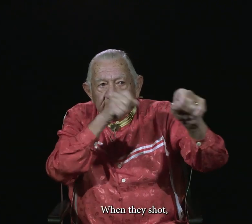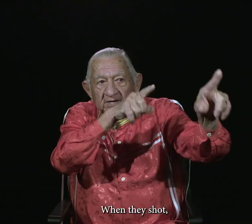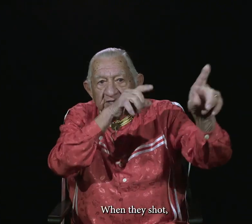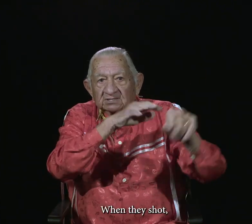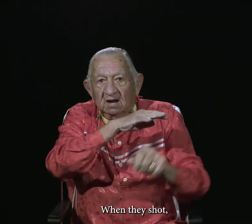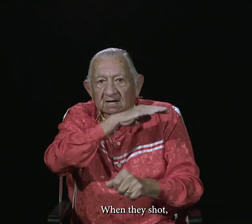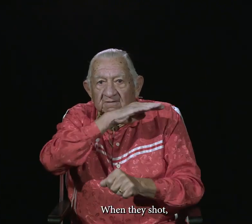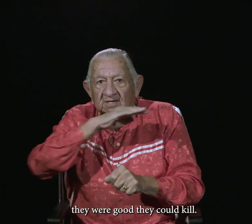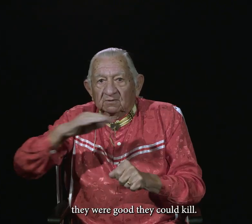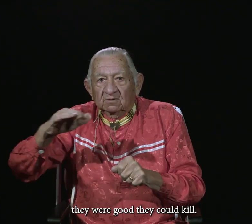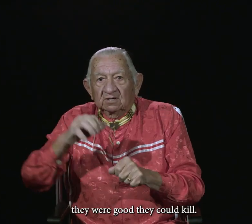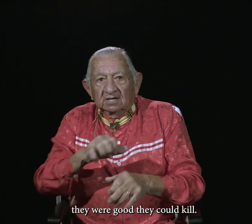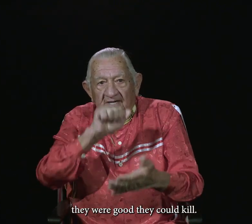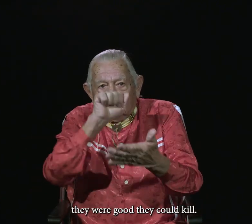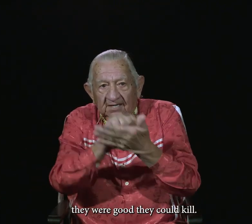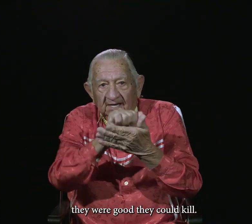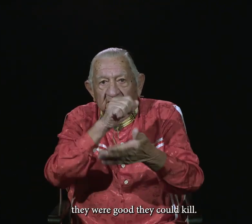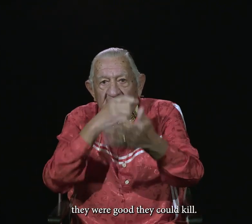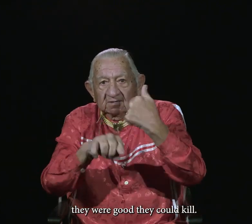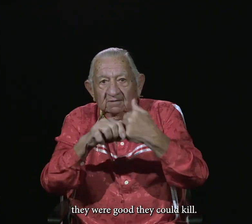When they shot, they were good. They could kill